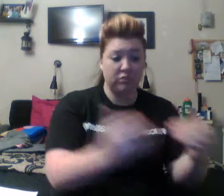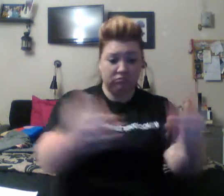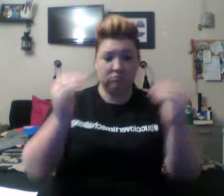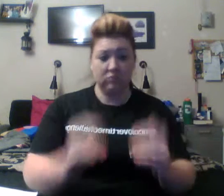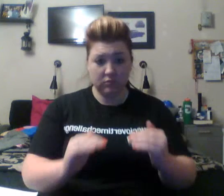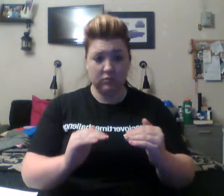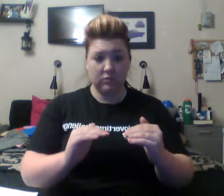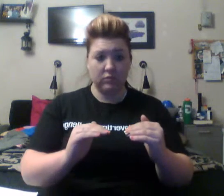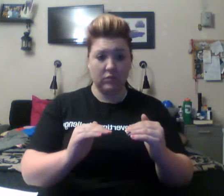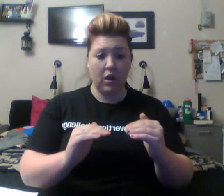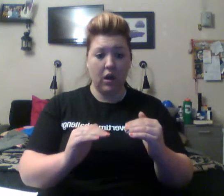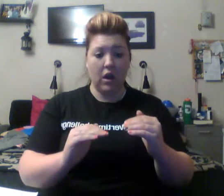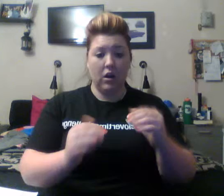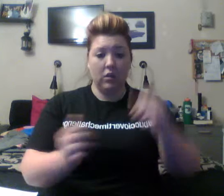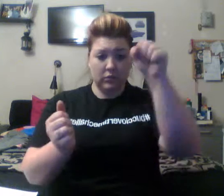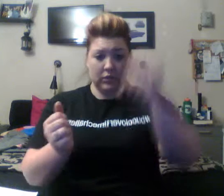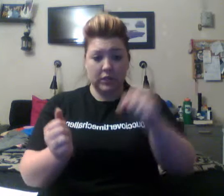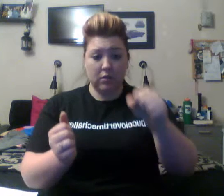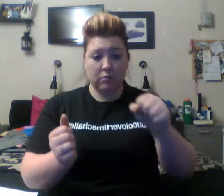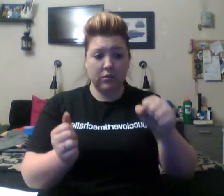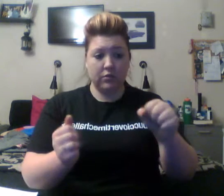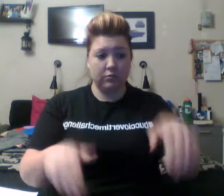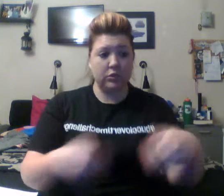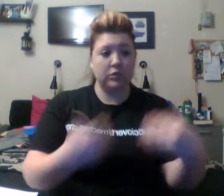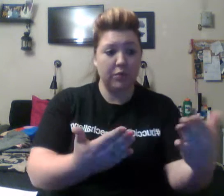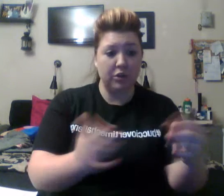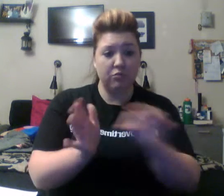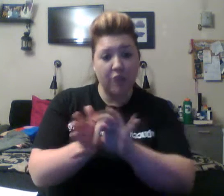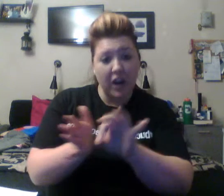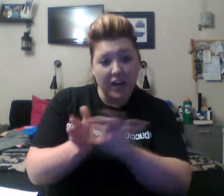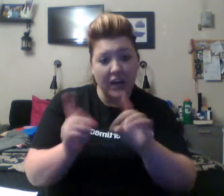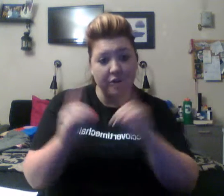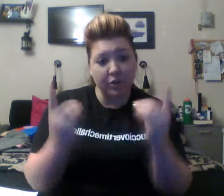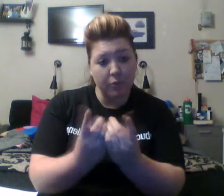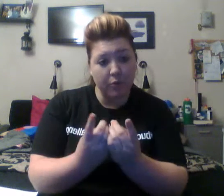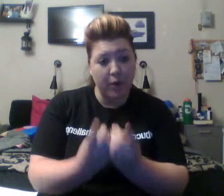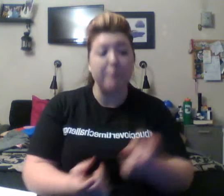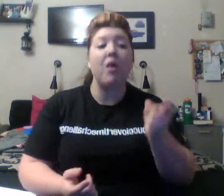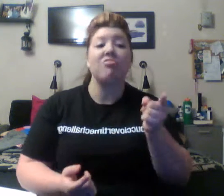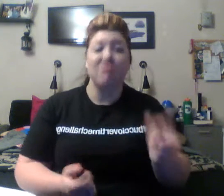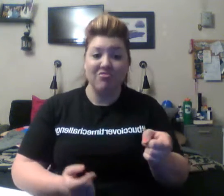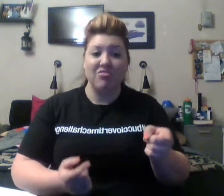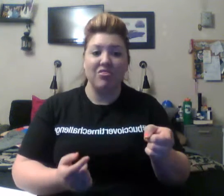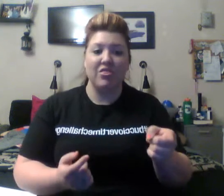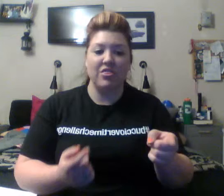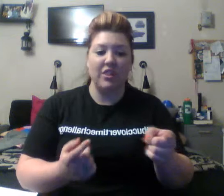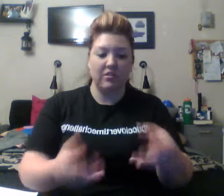the time card gets submitted into the accounting department. Now, what the accounting department does at this point is they take the card and then they pull